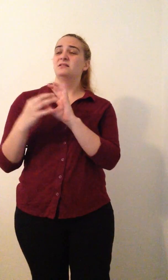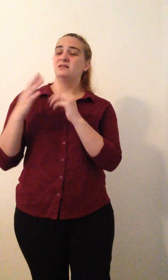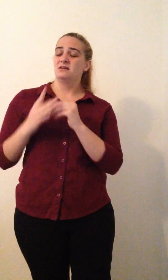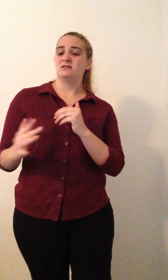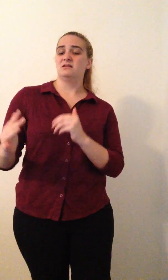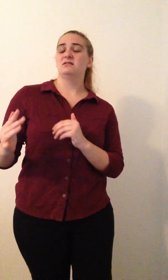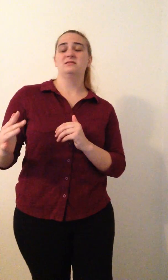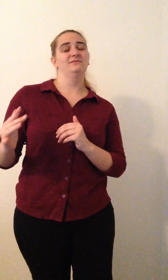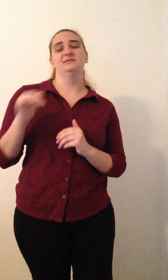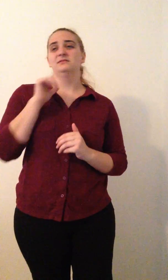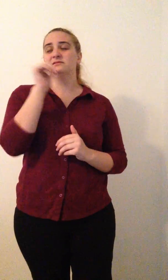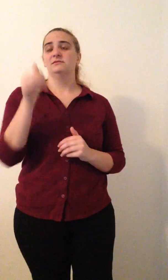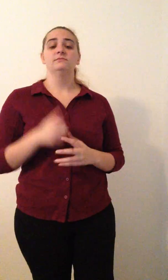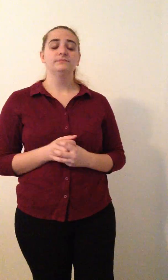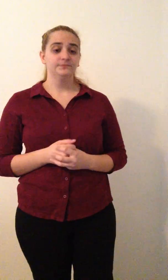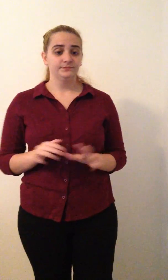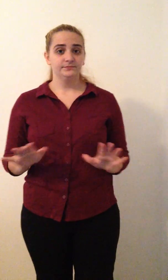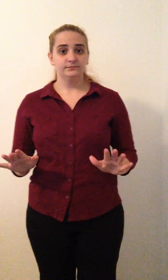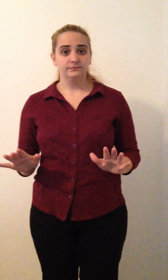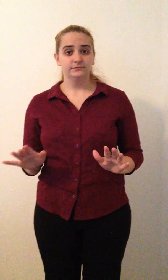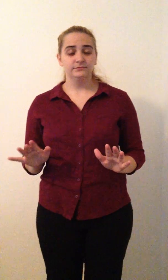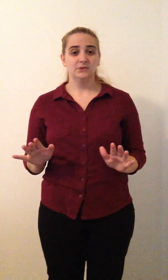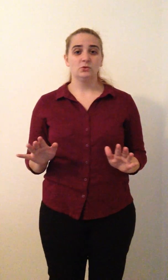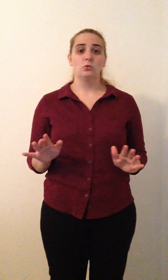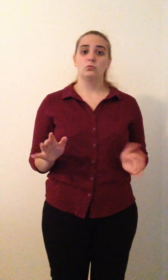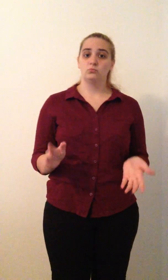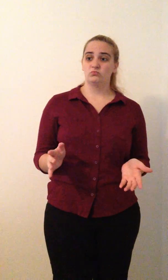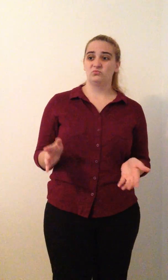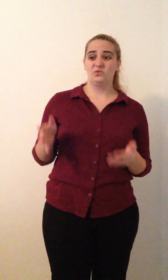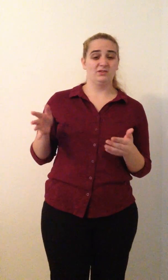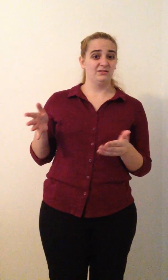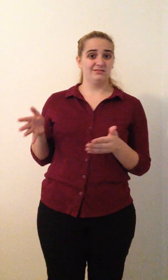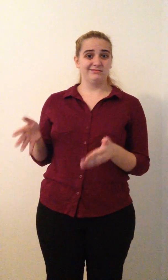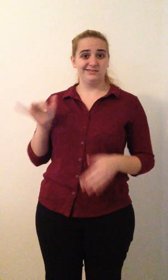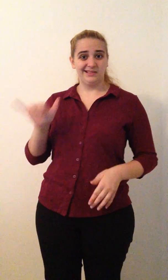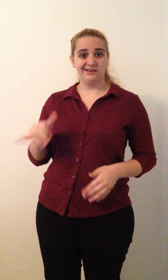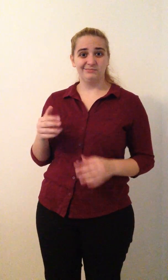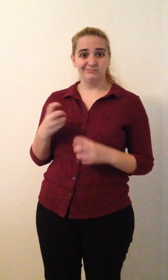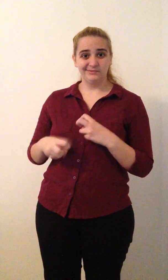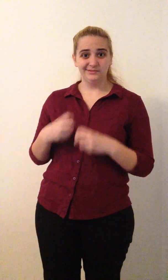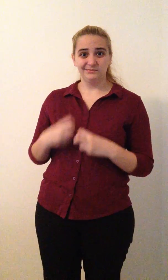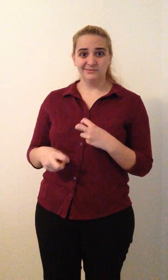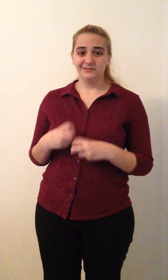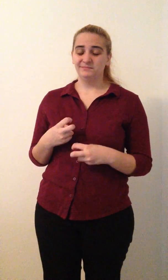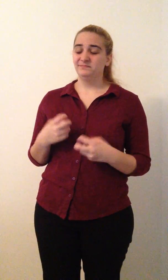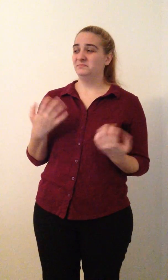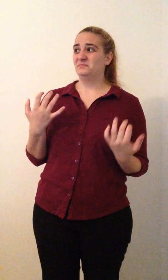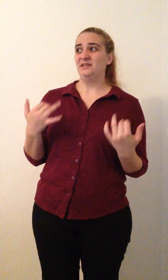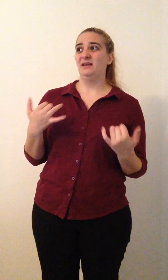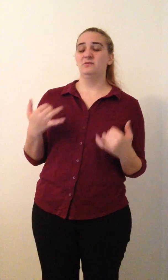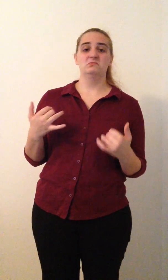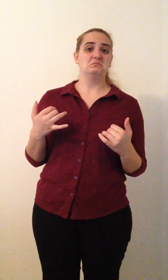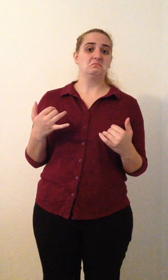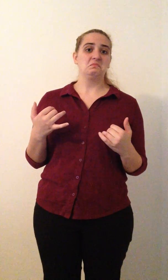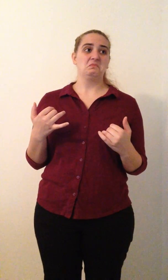form unhealthy ways of dealing with that. Like I said, some women